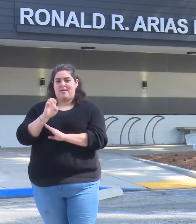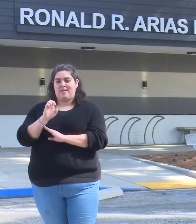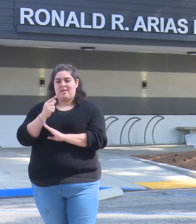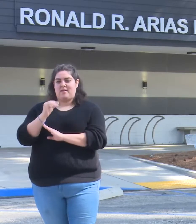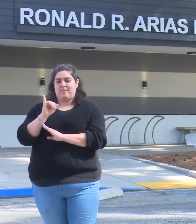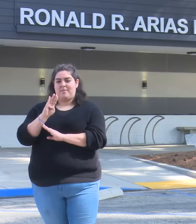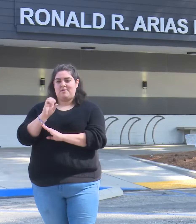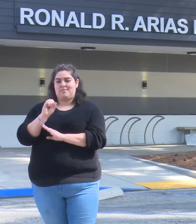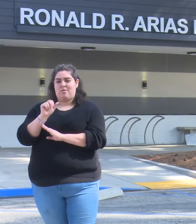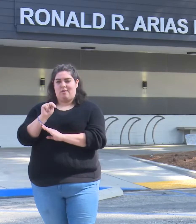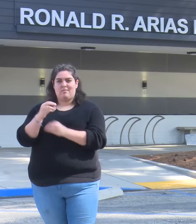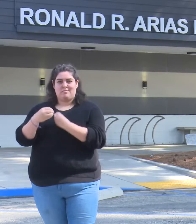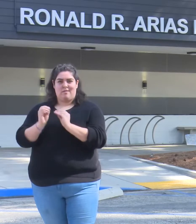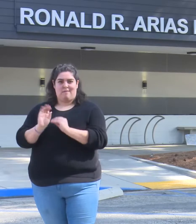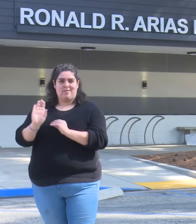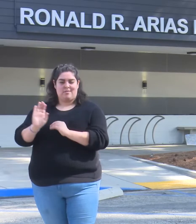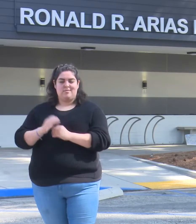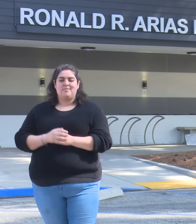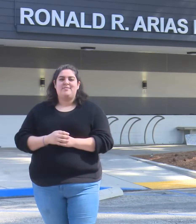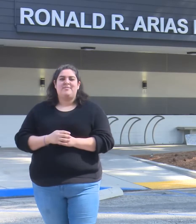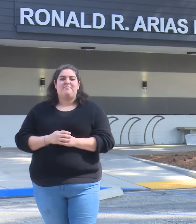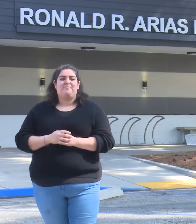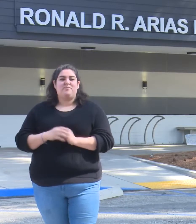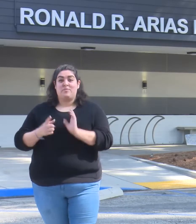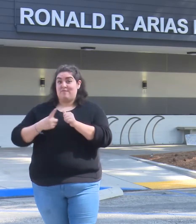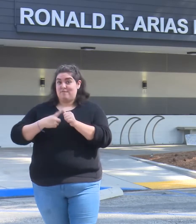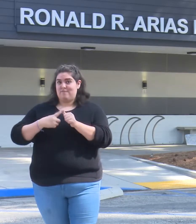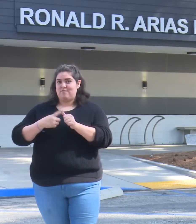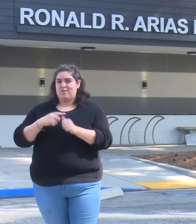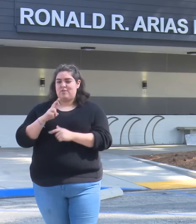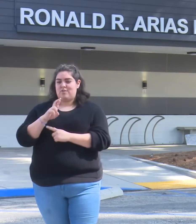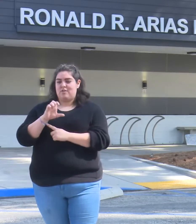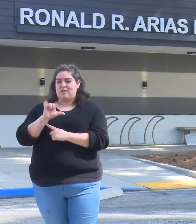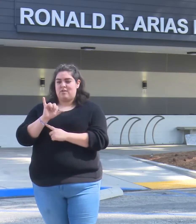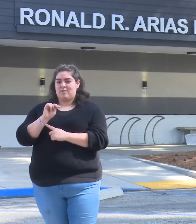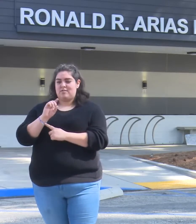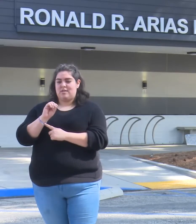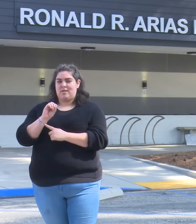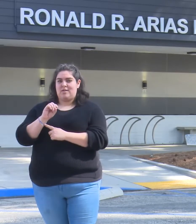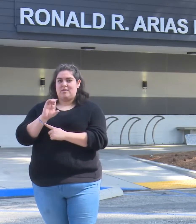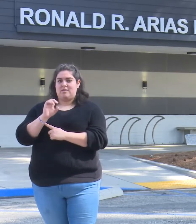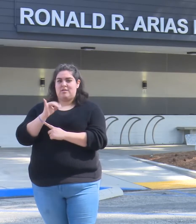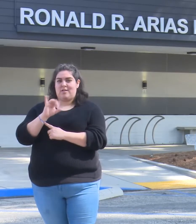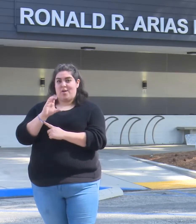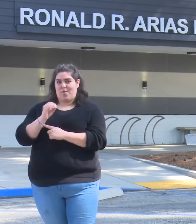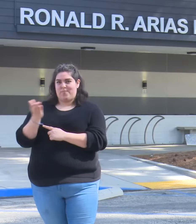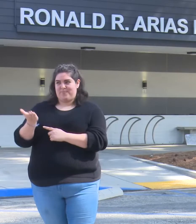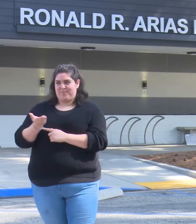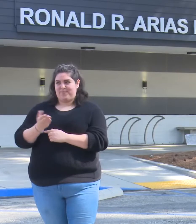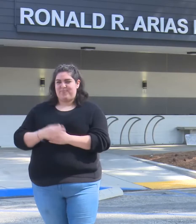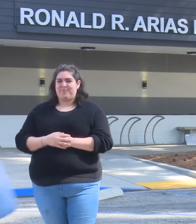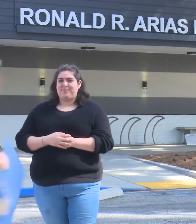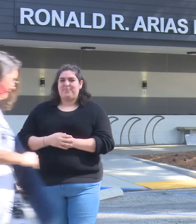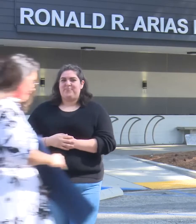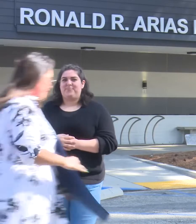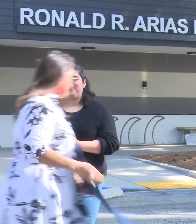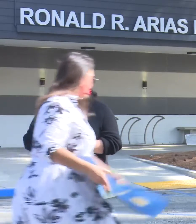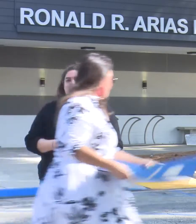So to start with that, I'm going to actually call up Erlinda Chico. She has a county scroll that she would like to present.